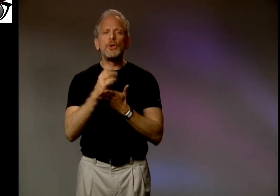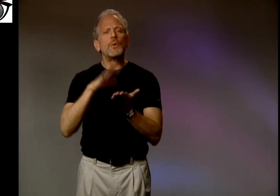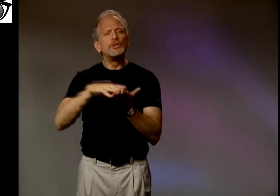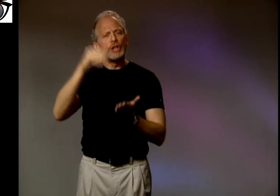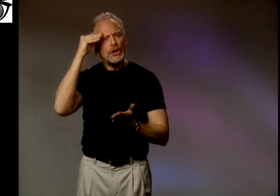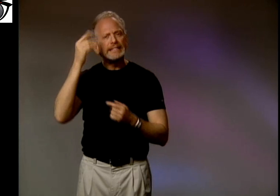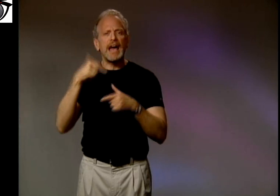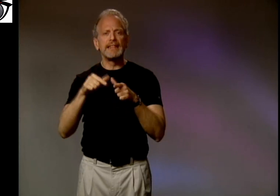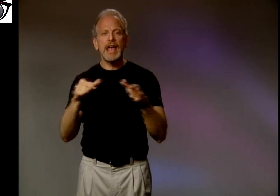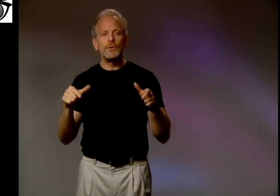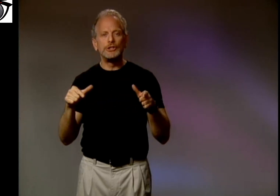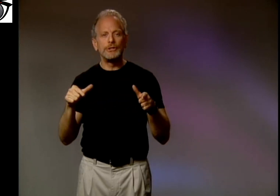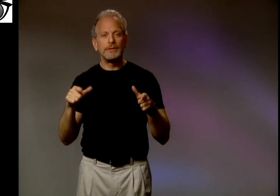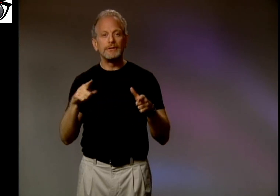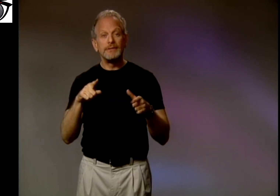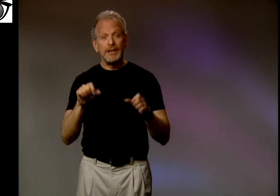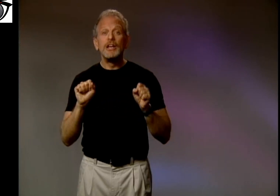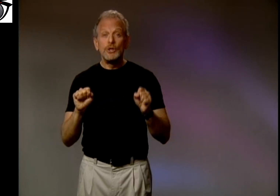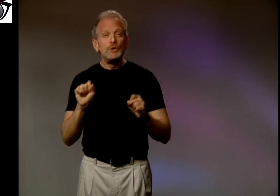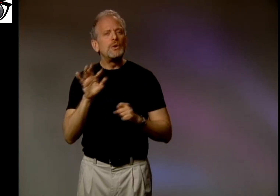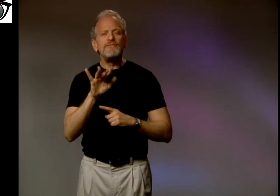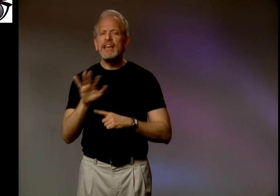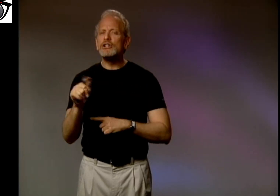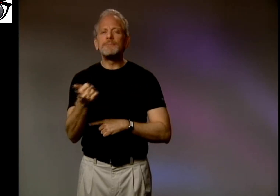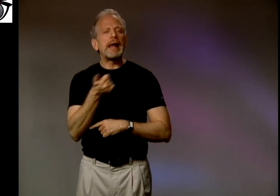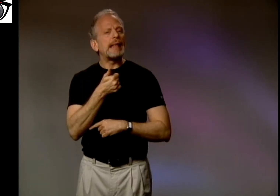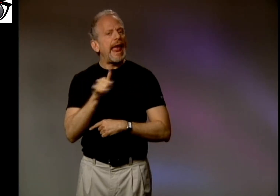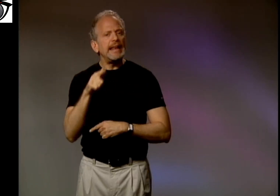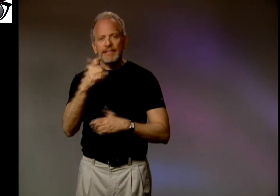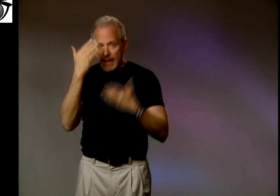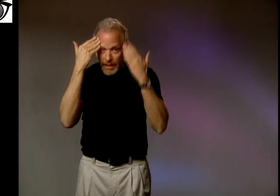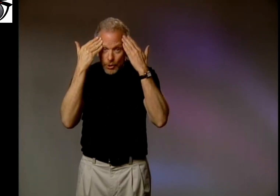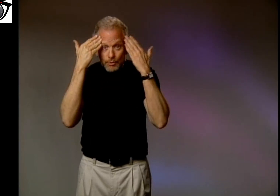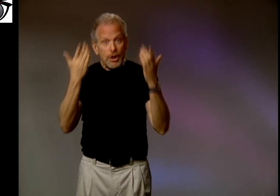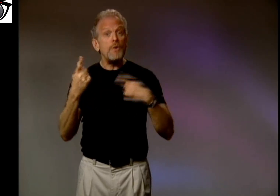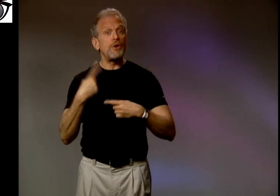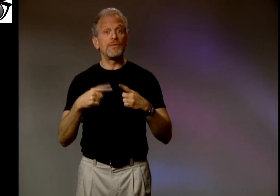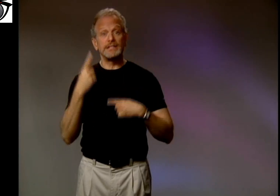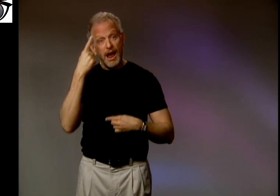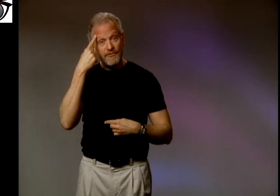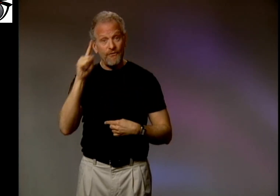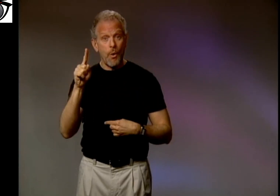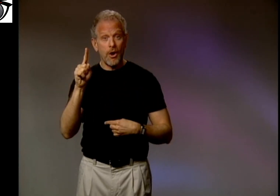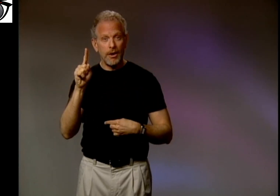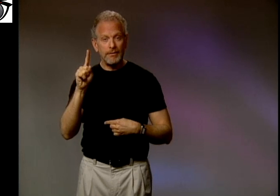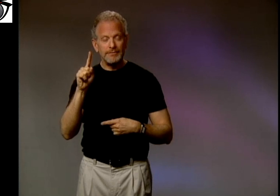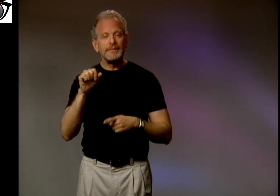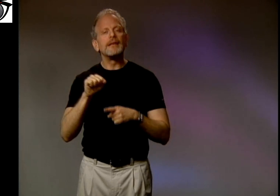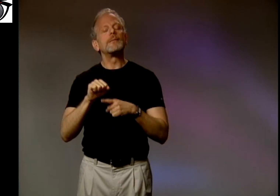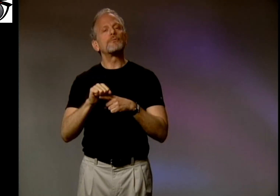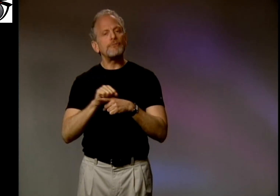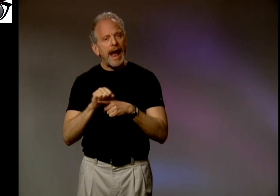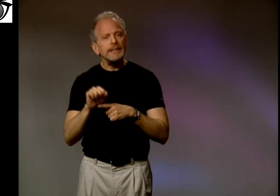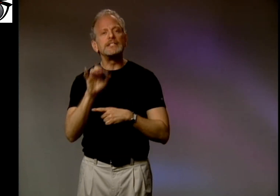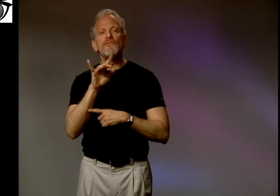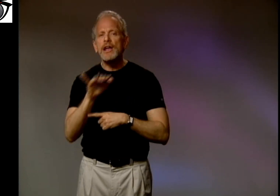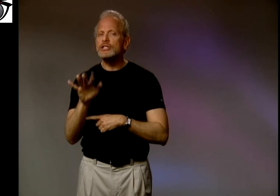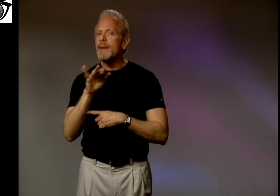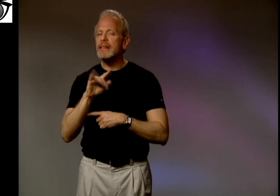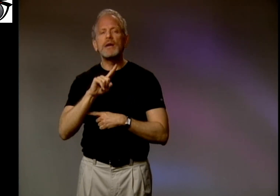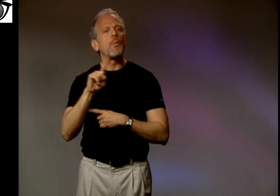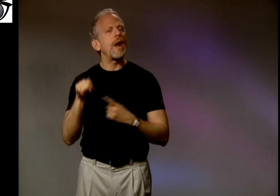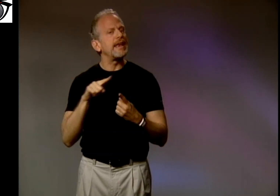Fingerspelling will help you when you're learning sign language. You can fingerspell anything that you don't know the sign for.